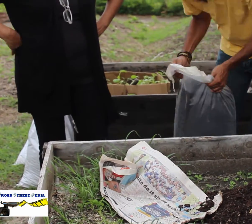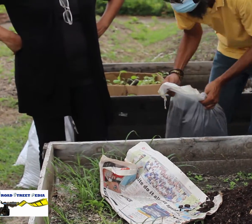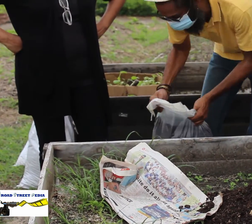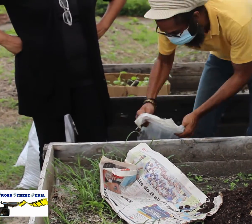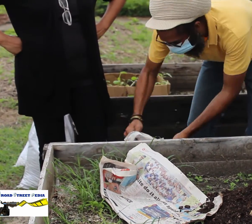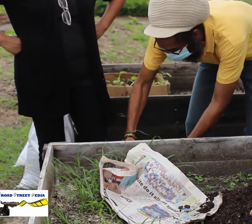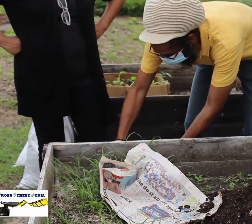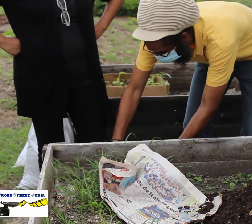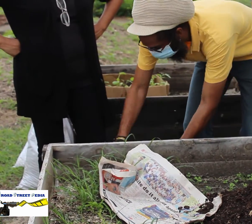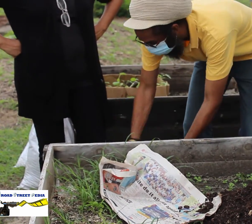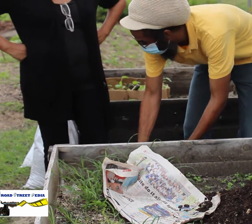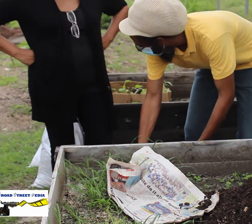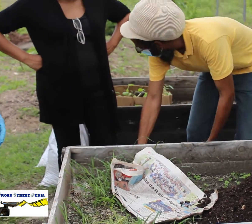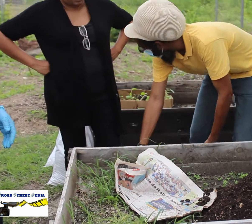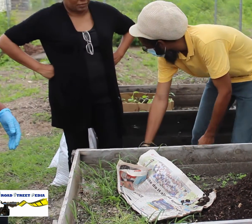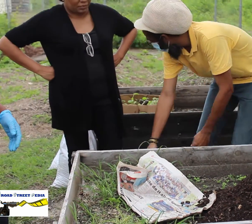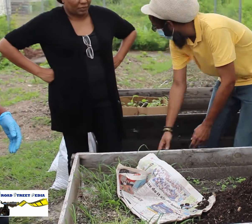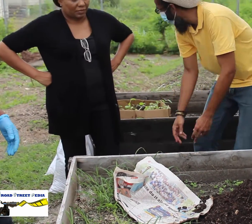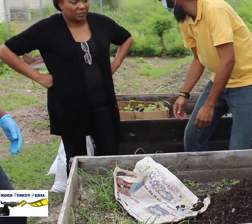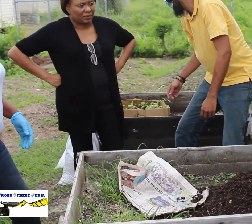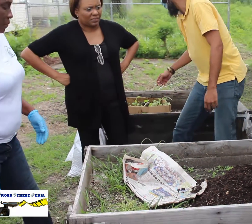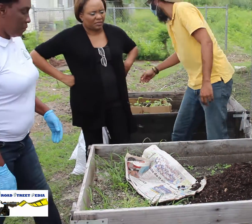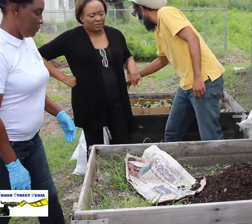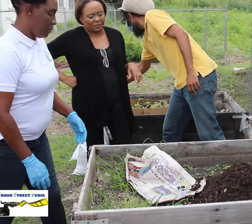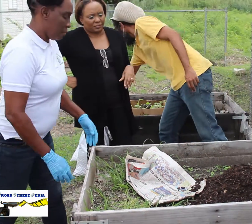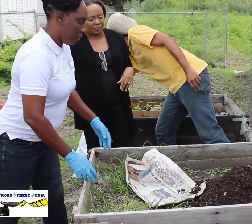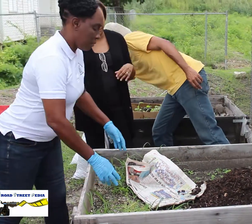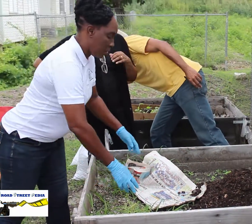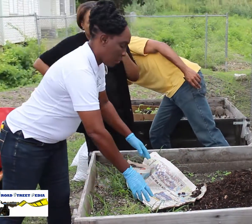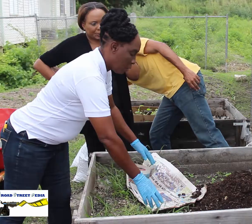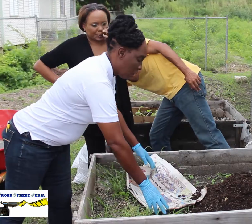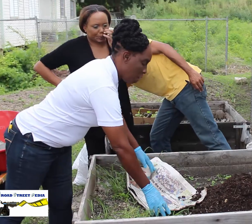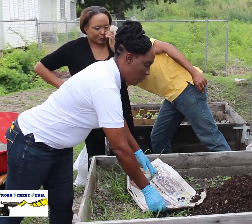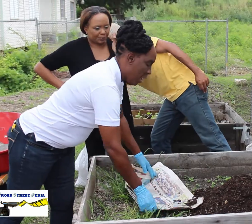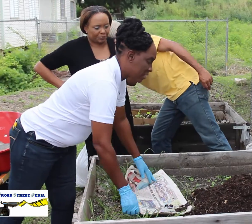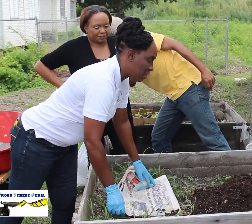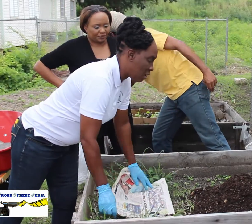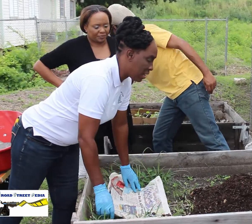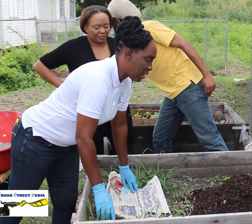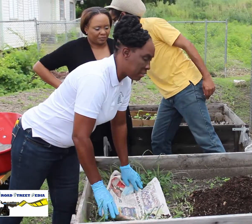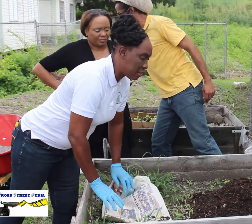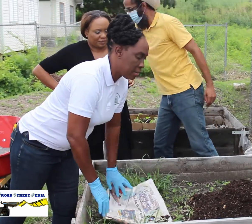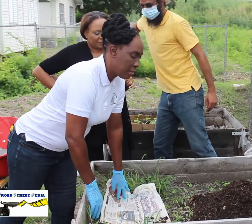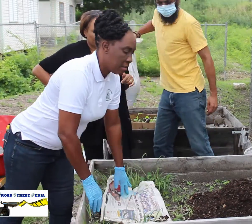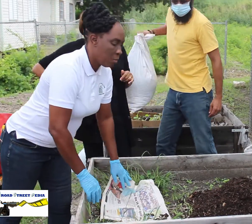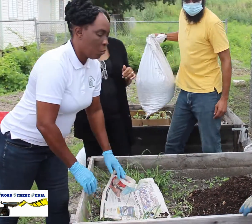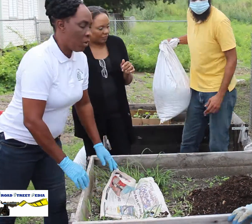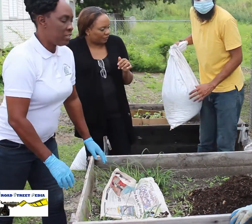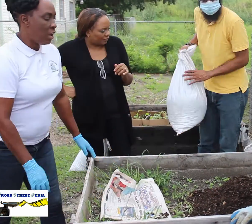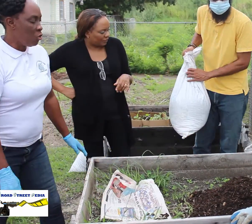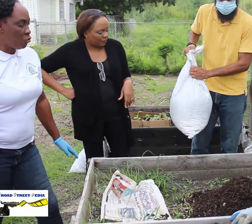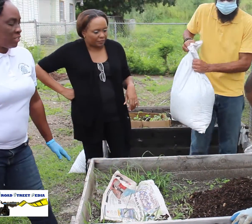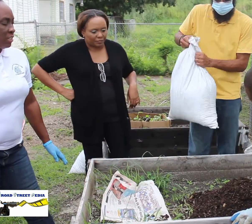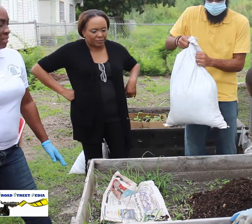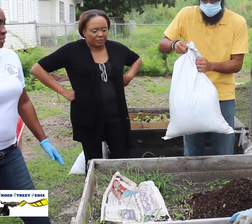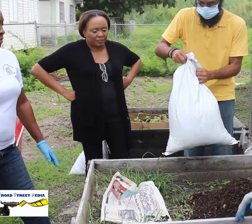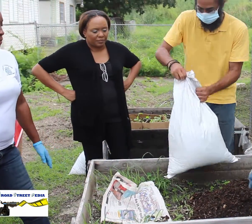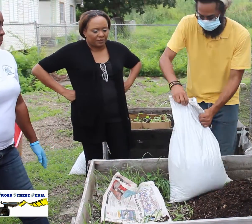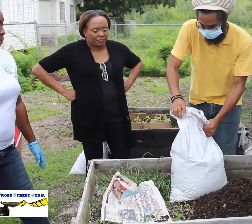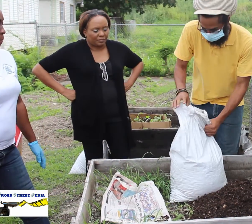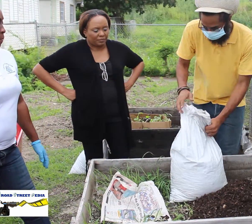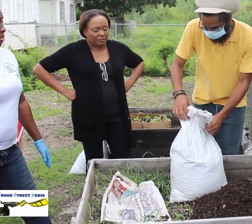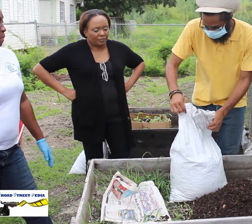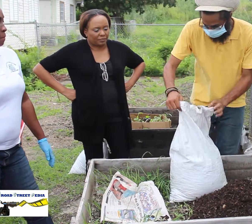See everything in the same Yeah, bag. yeah. So you get another bag. If we had soil that was not nutritious,